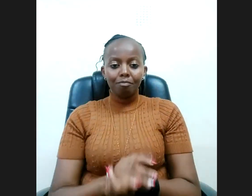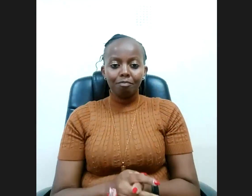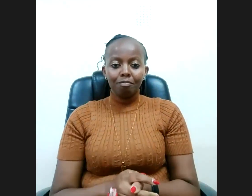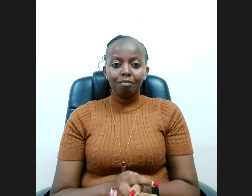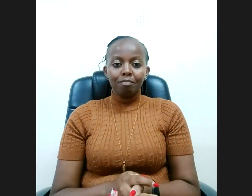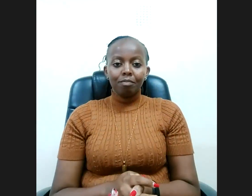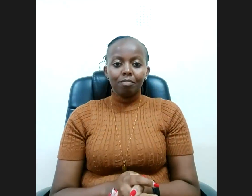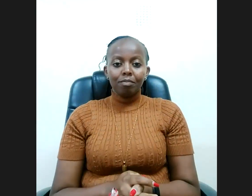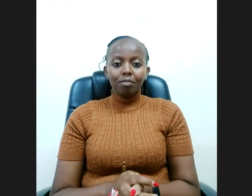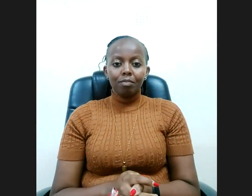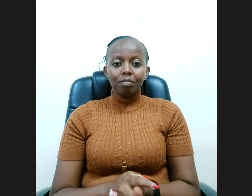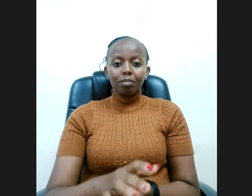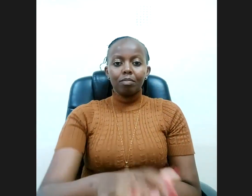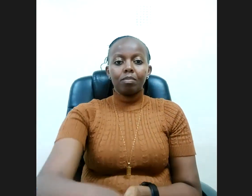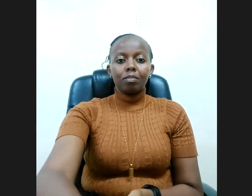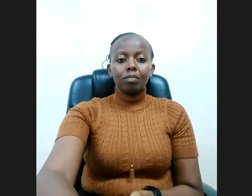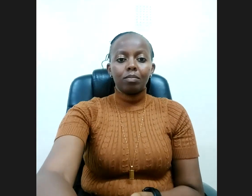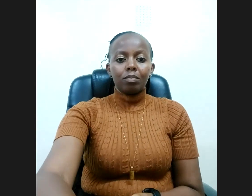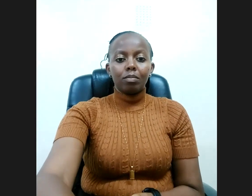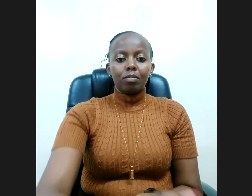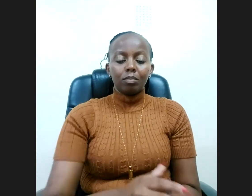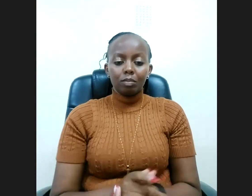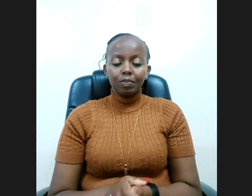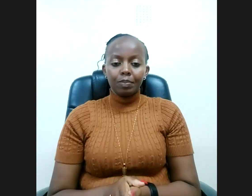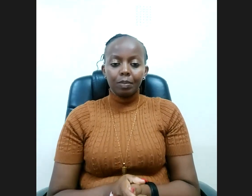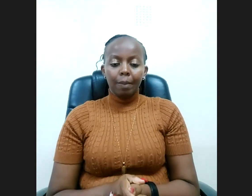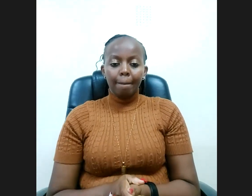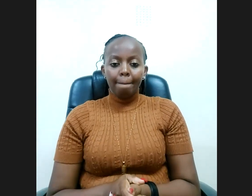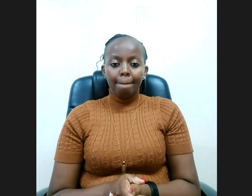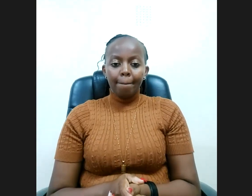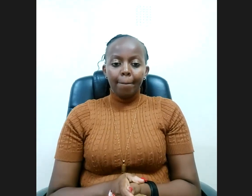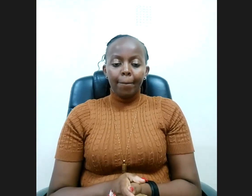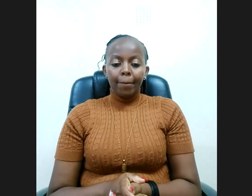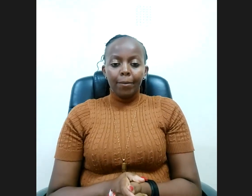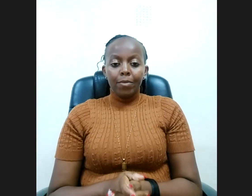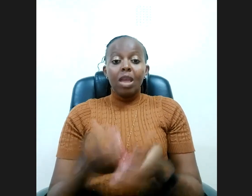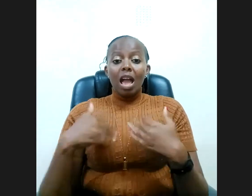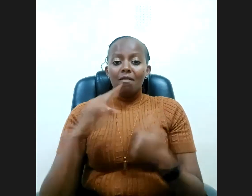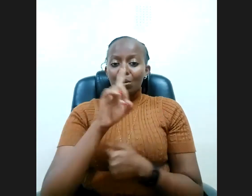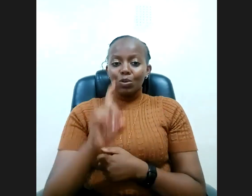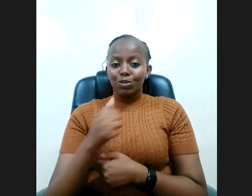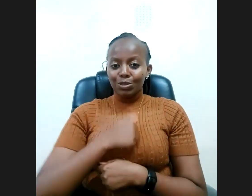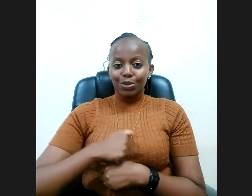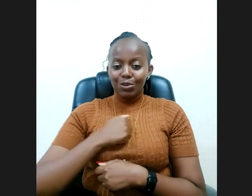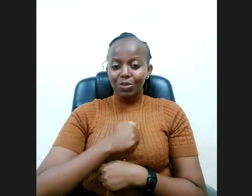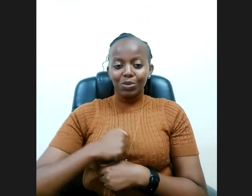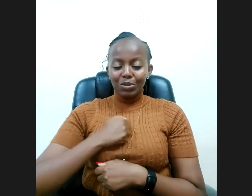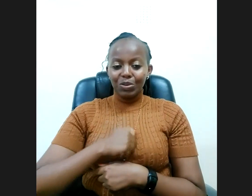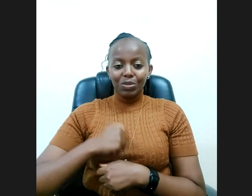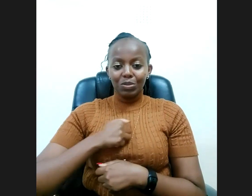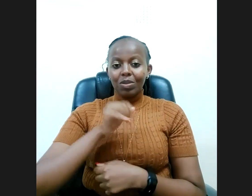The presentation Jonas had a question. Jonas had a question. Sorry, Jonas.